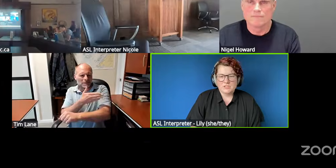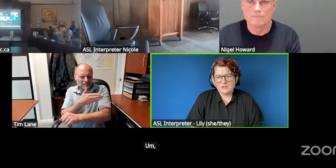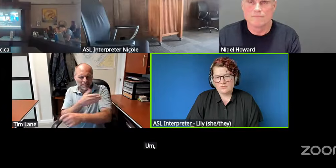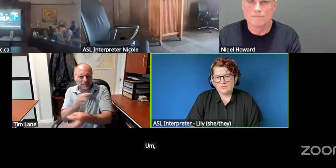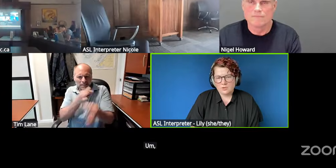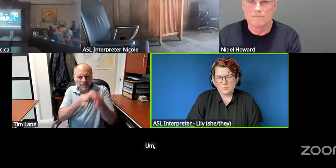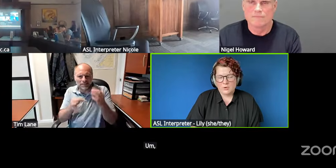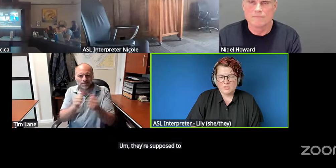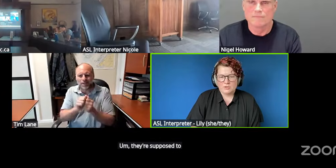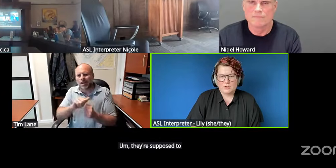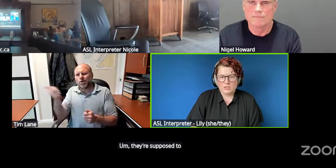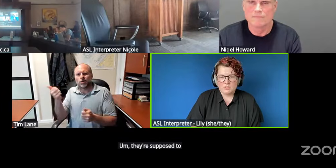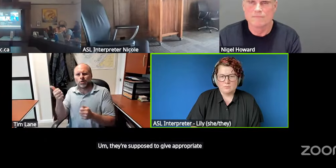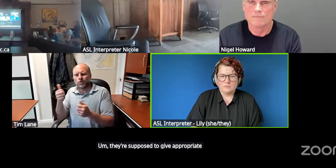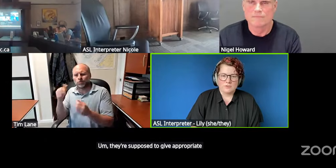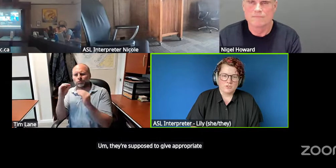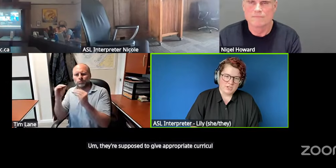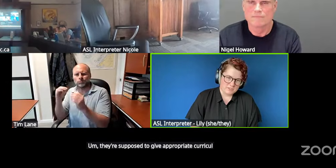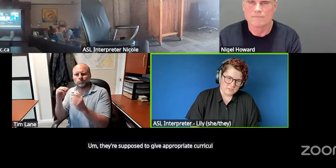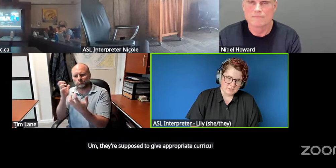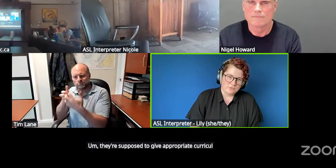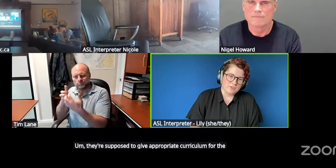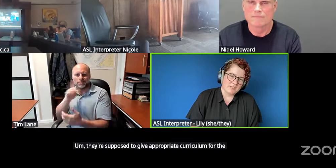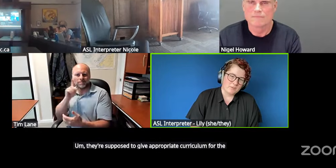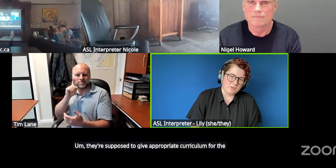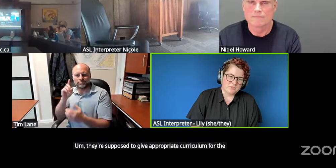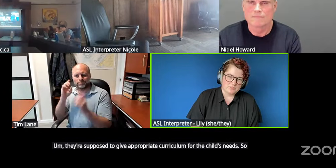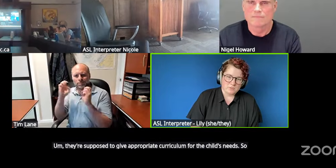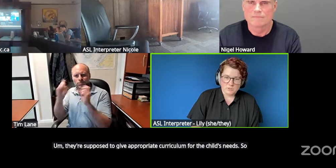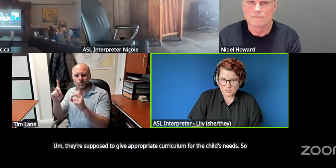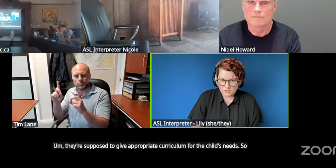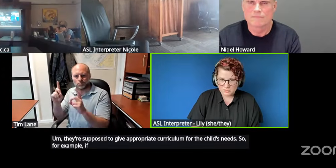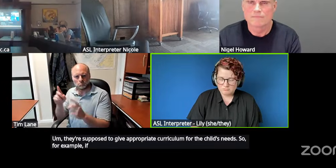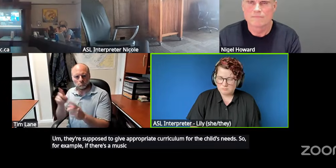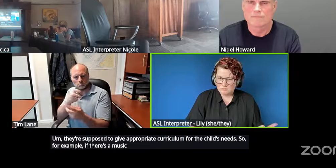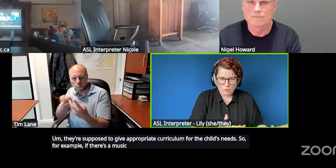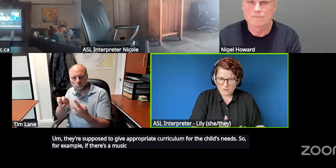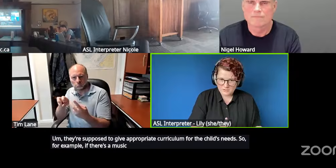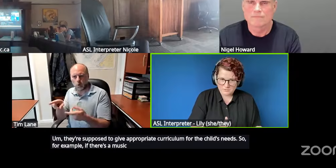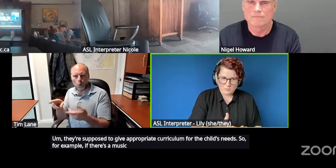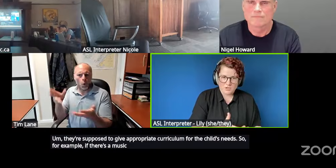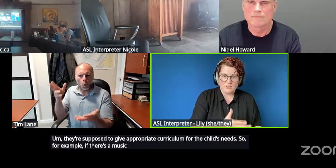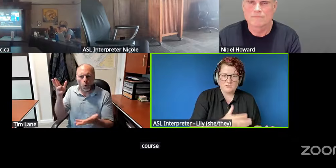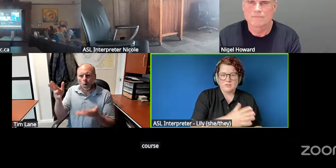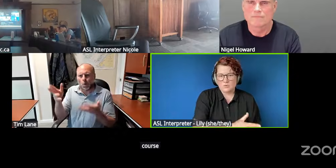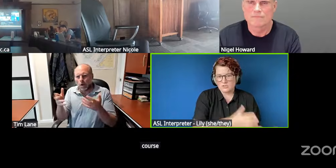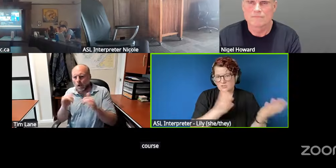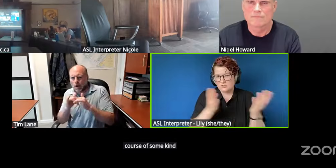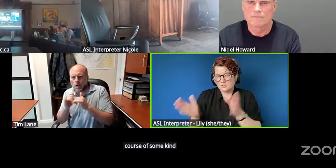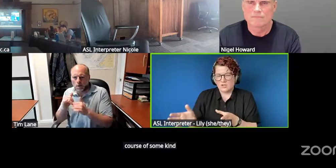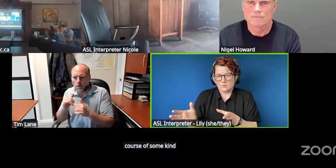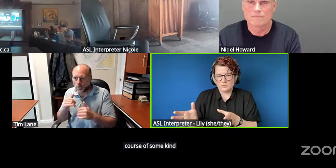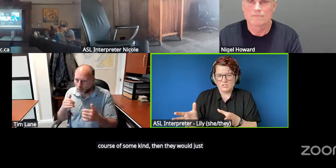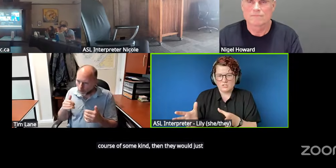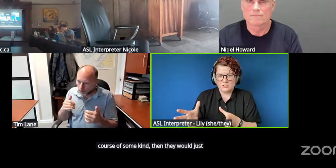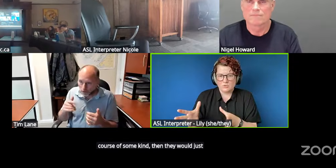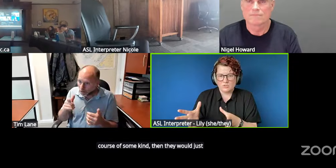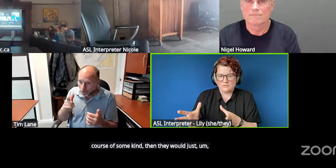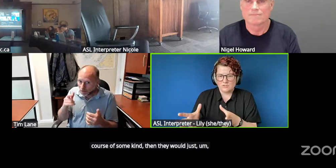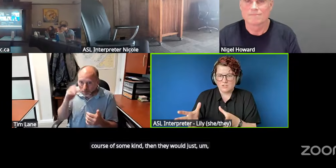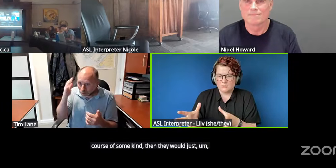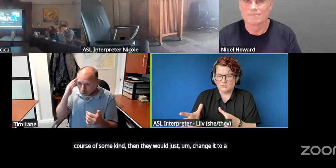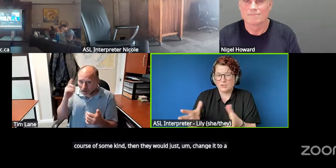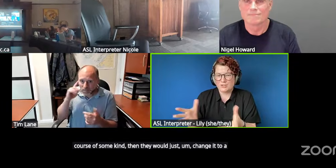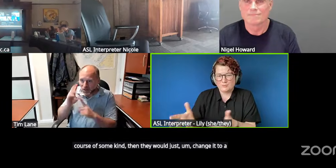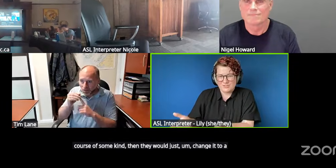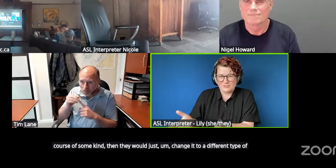They're supposed to give appropriate curriculum for the child's needs. So for example, if there's a music course of some kind, then they would just change it to